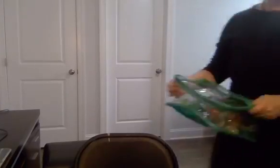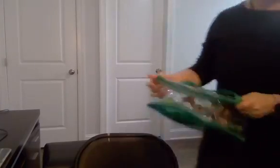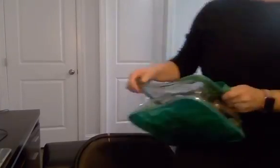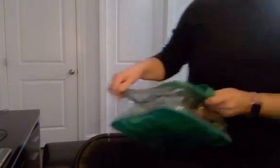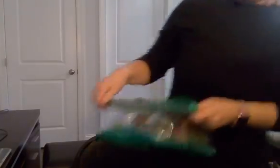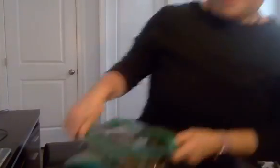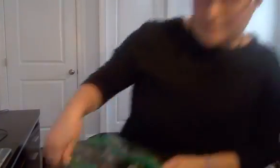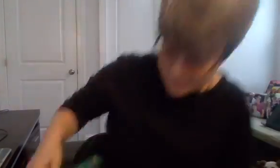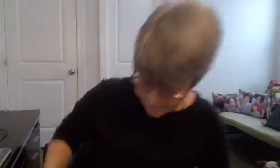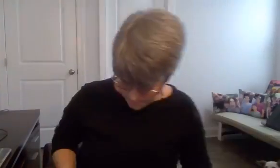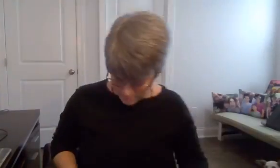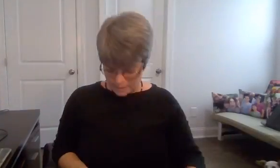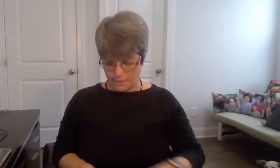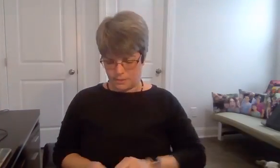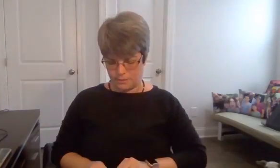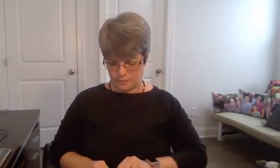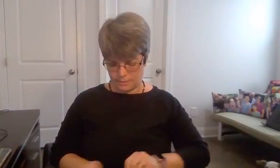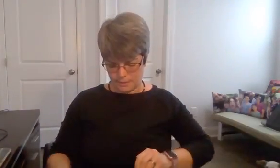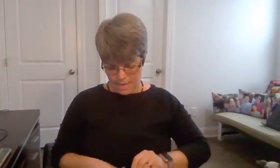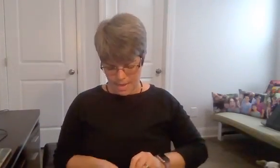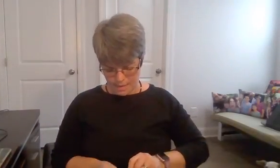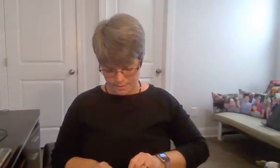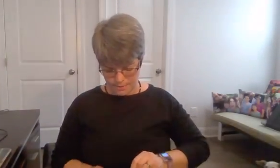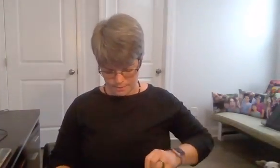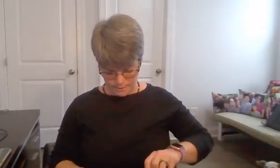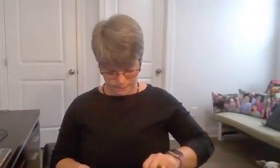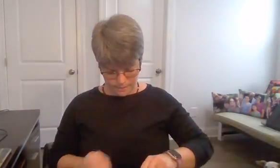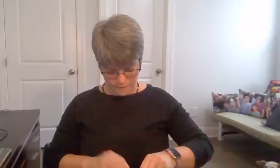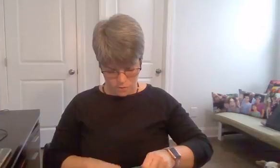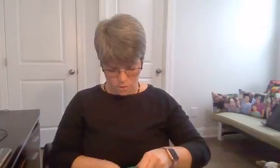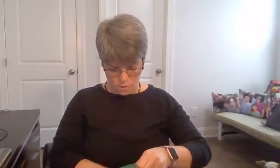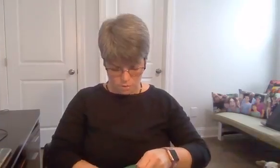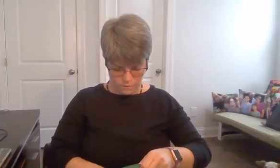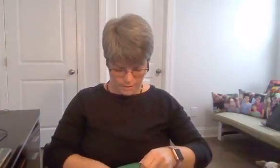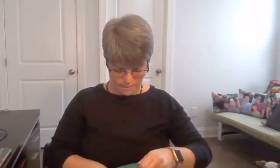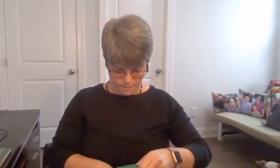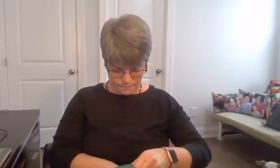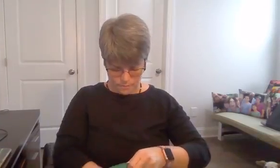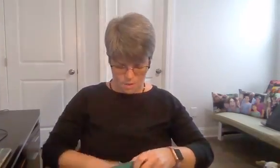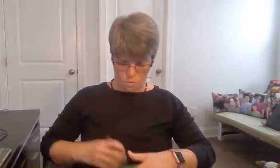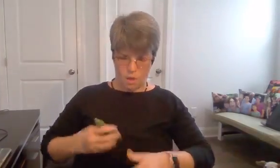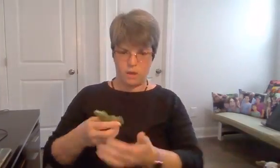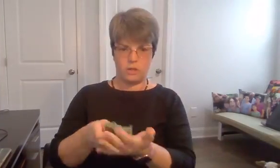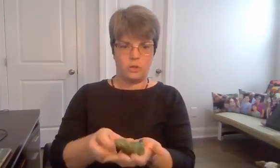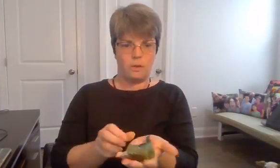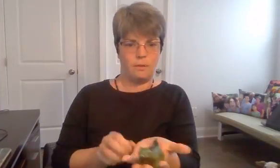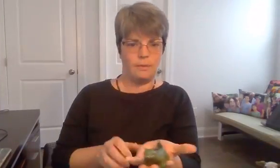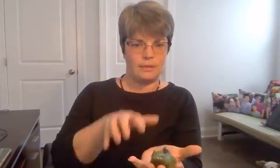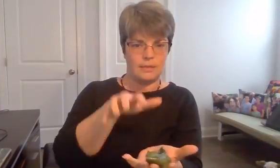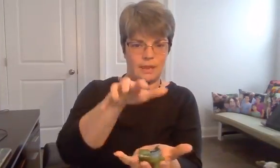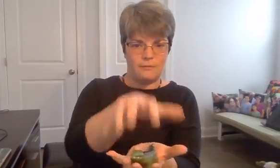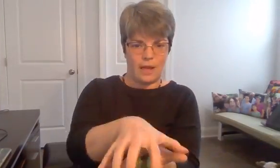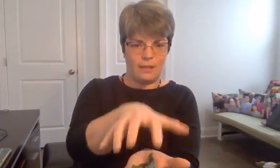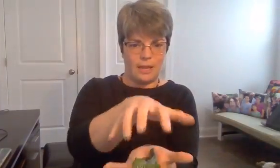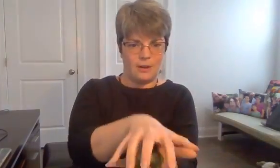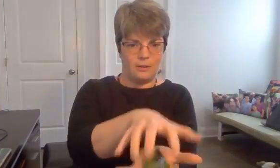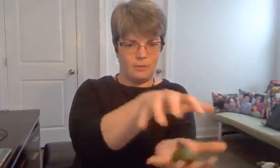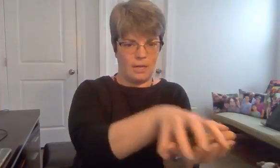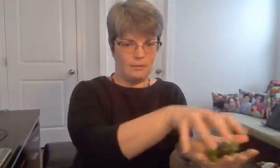I'll show you one of my animals here. So some of the animals, if you can hold them while you're showing them, like the sign for alligator, right?